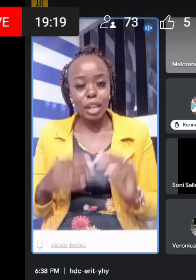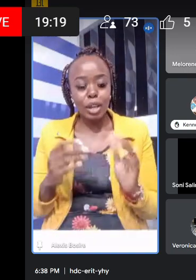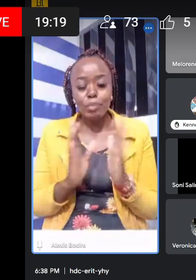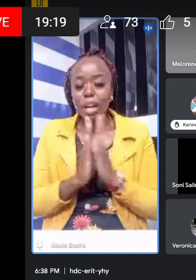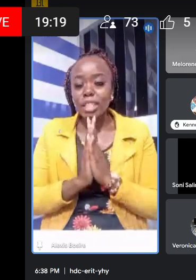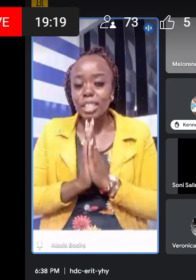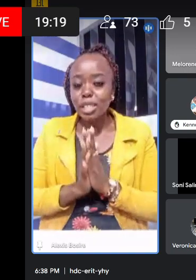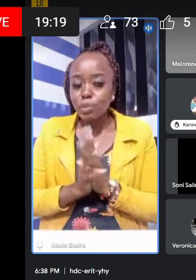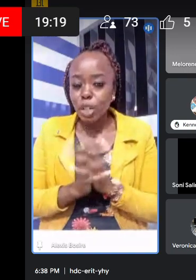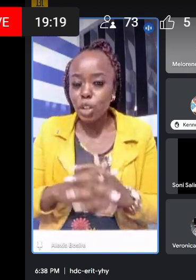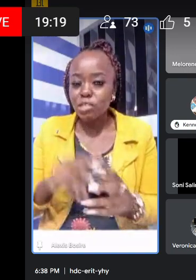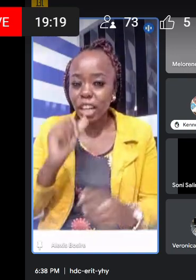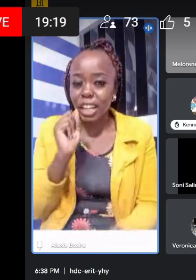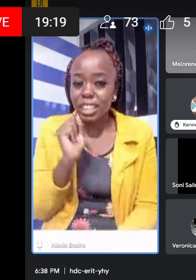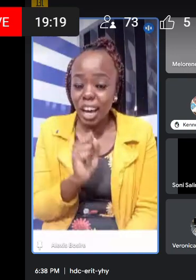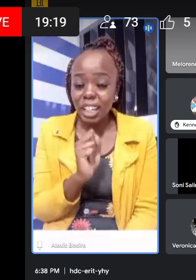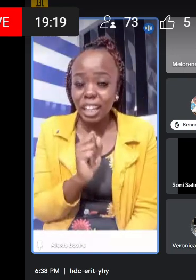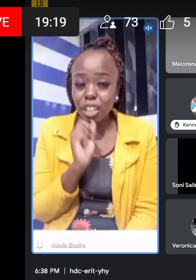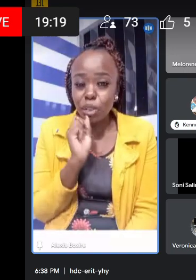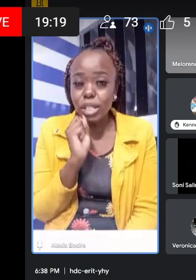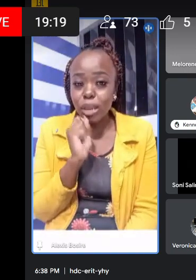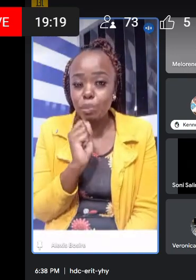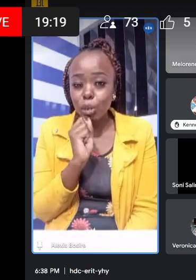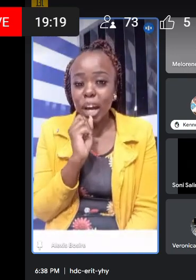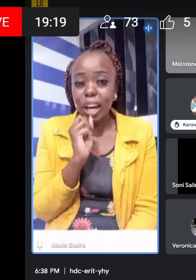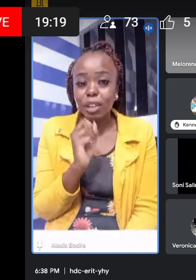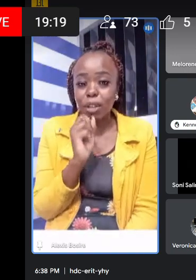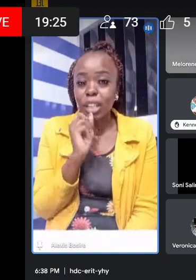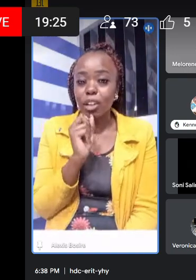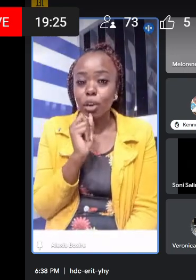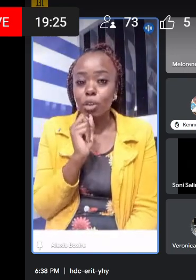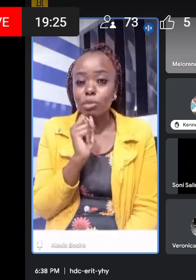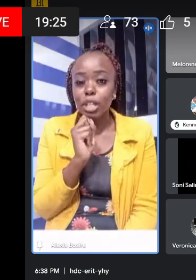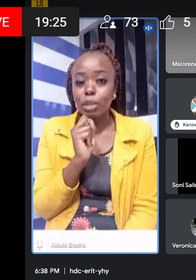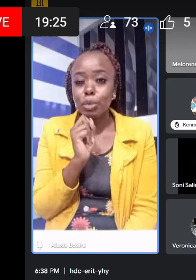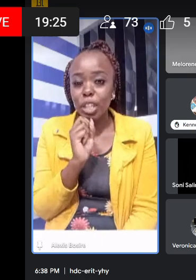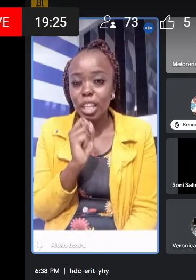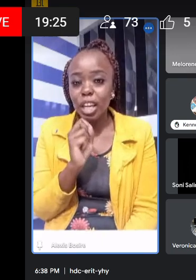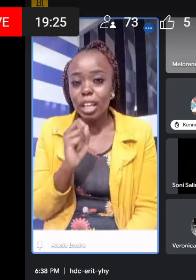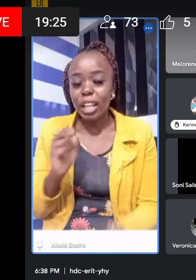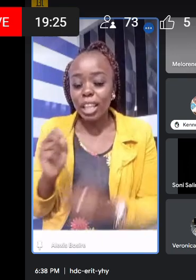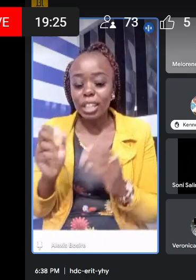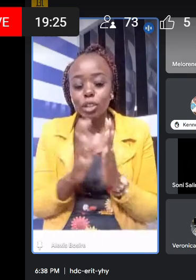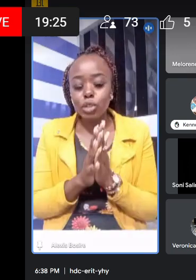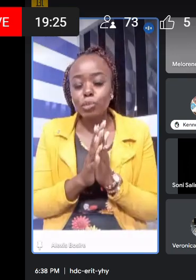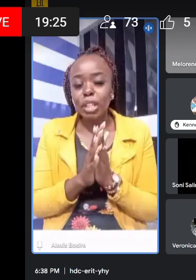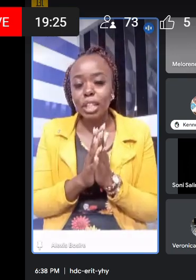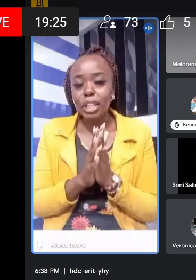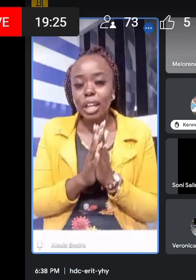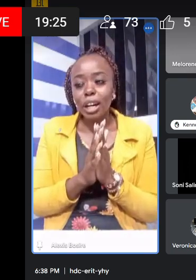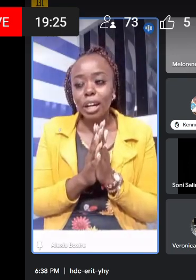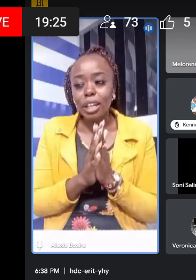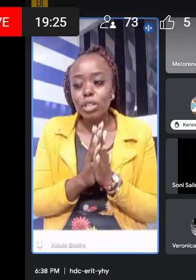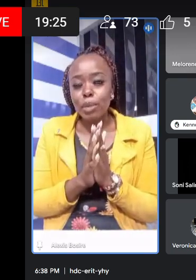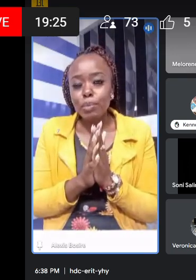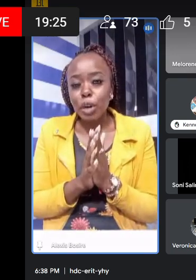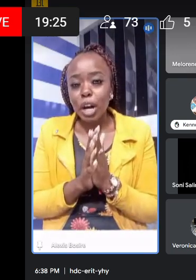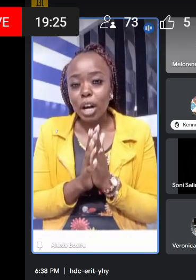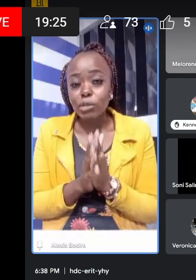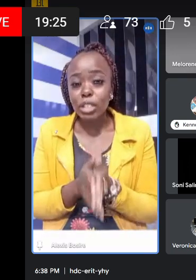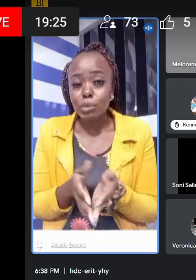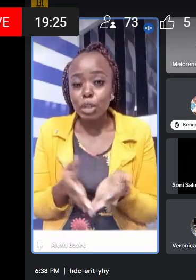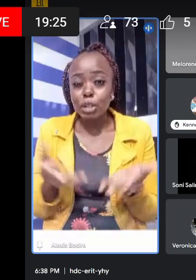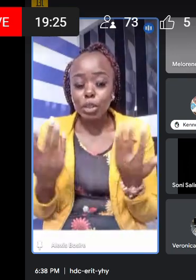matter but just make sure if you're right-handed, use the proper hand, the one that you're comfortable with. And then don't be, some people